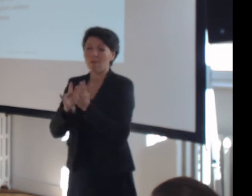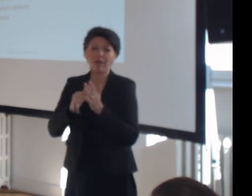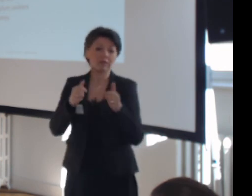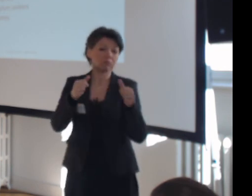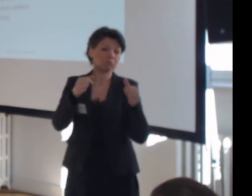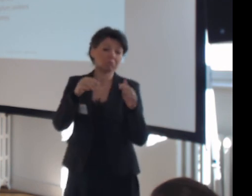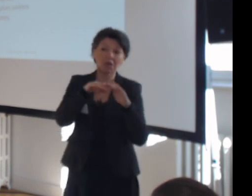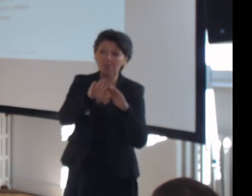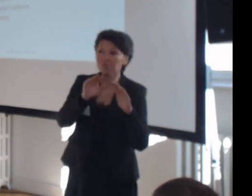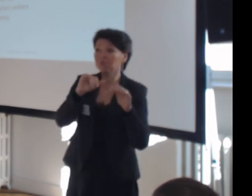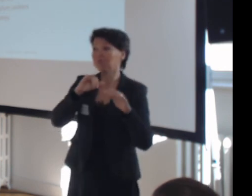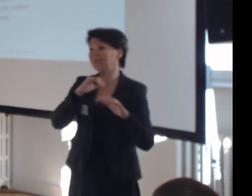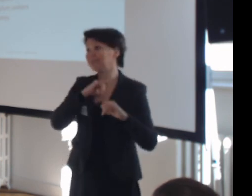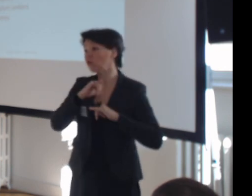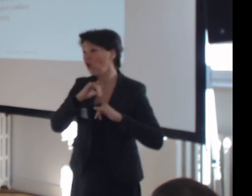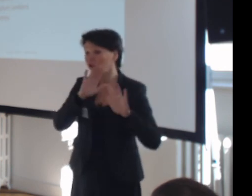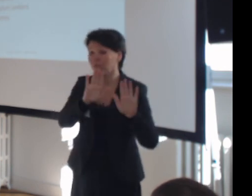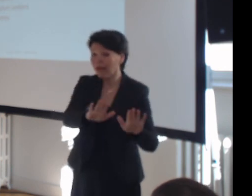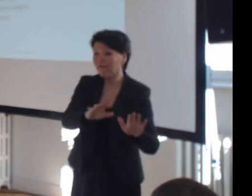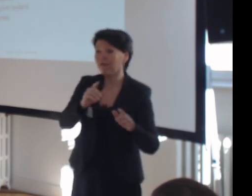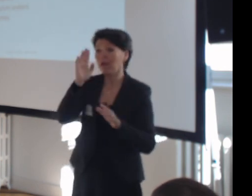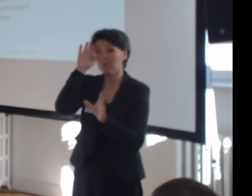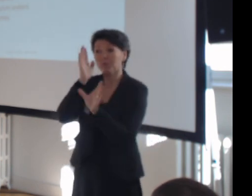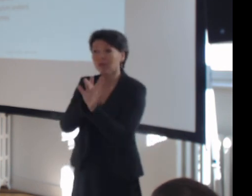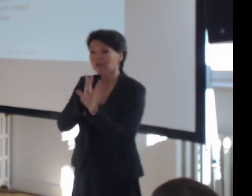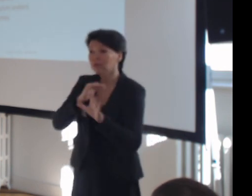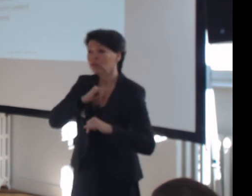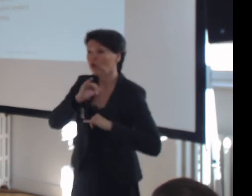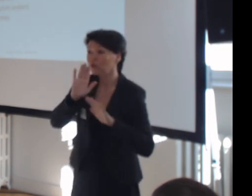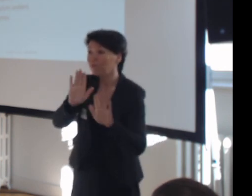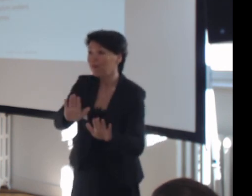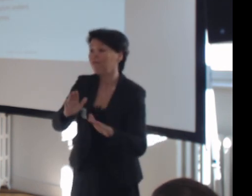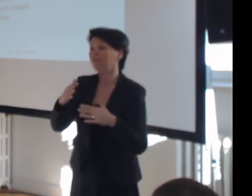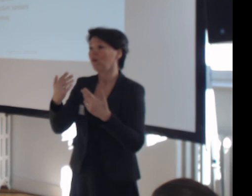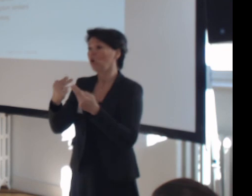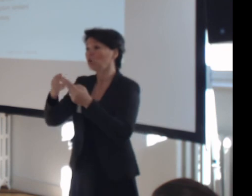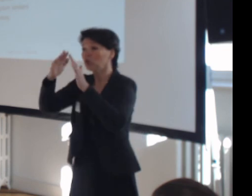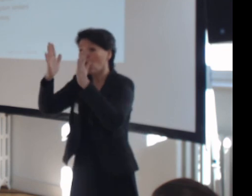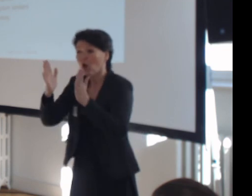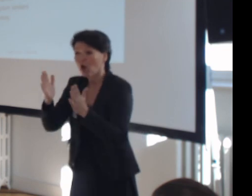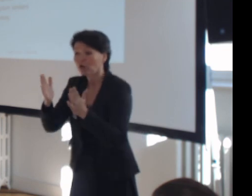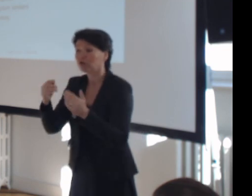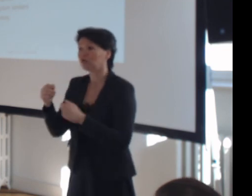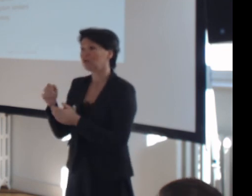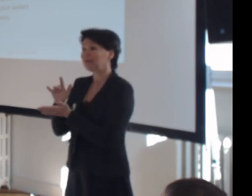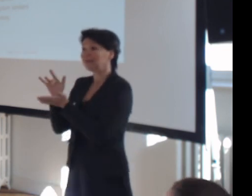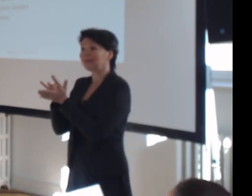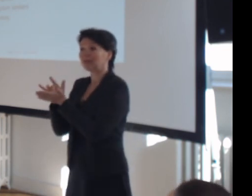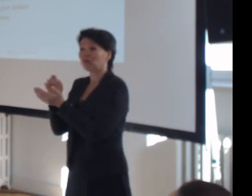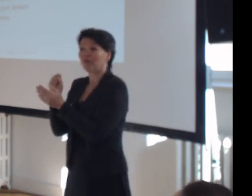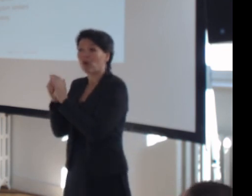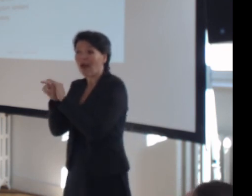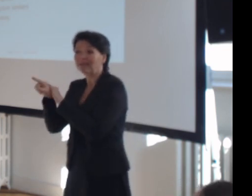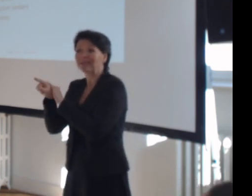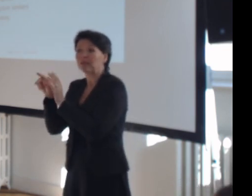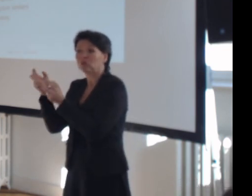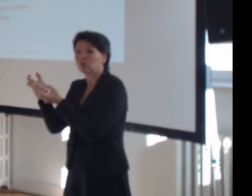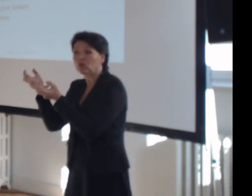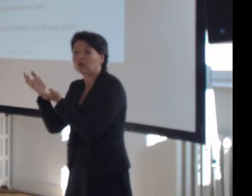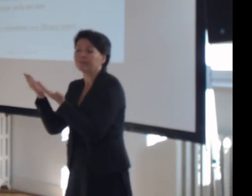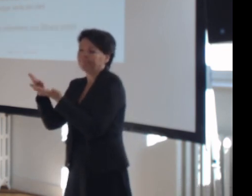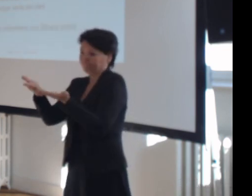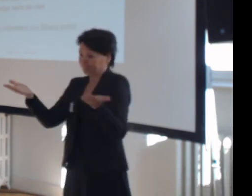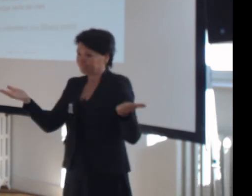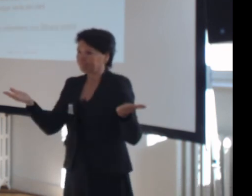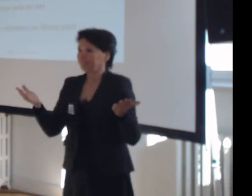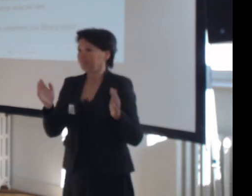hospitals, in psychiatric hospitals, centers for asylum seekers, and also, unfortunately, retirement homes.